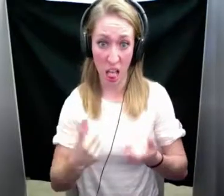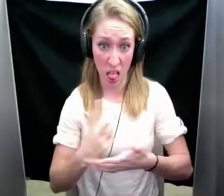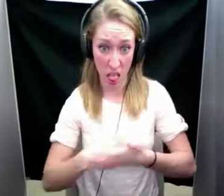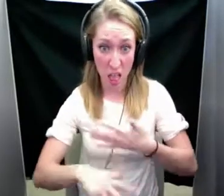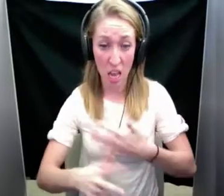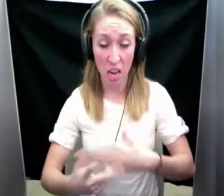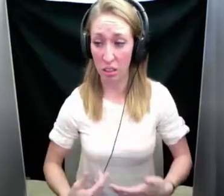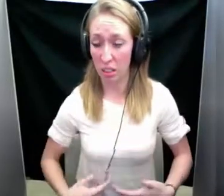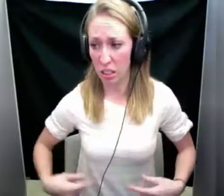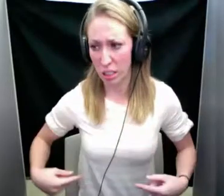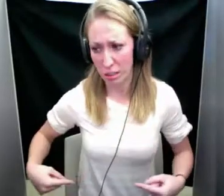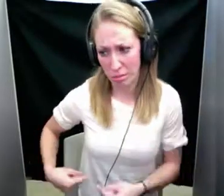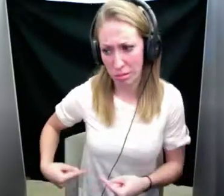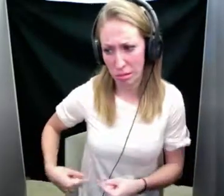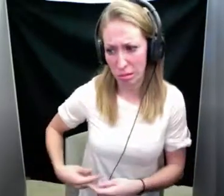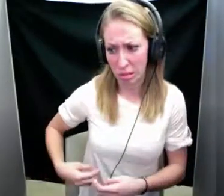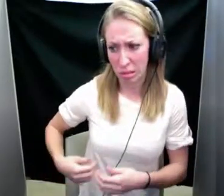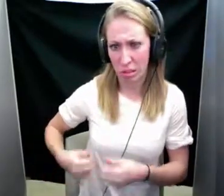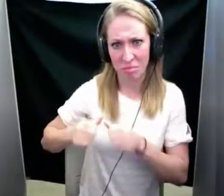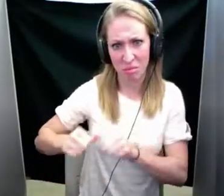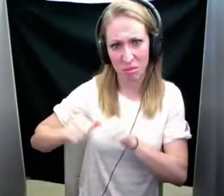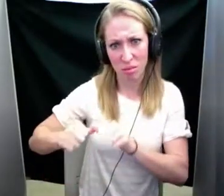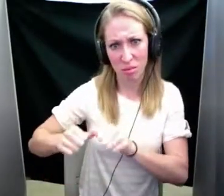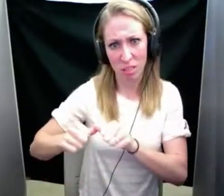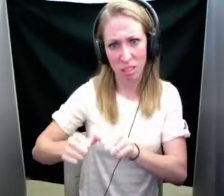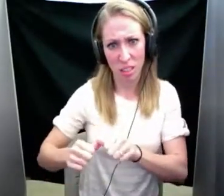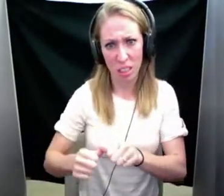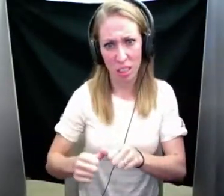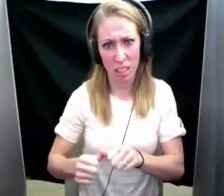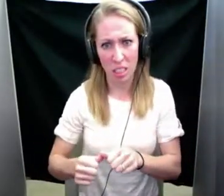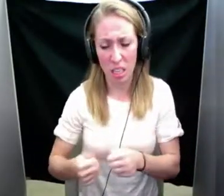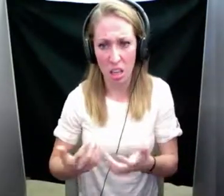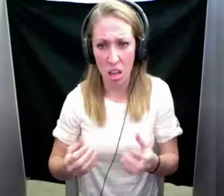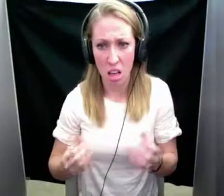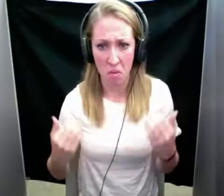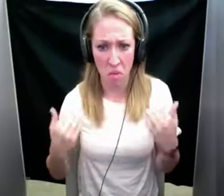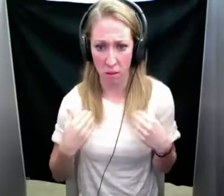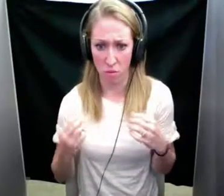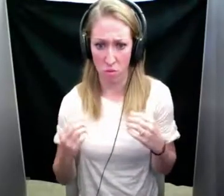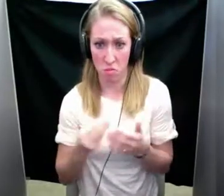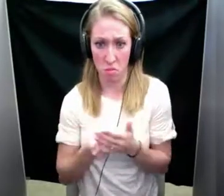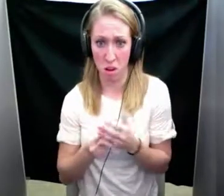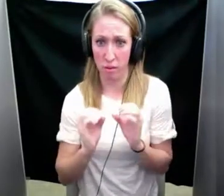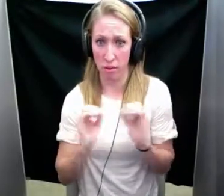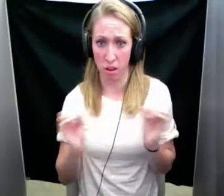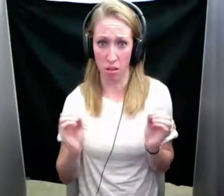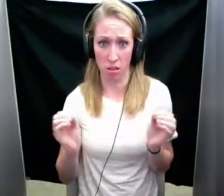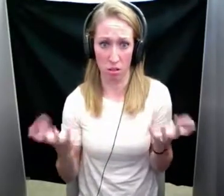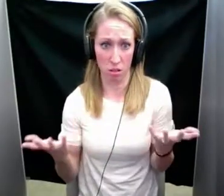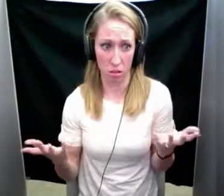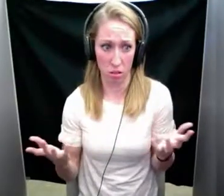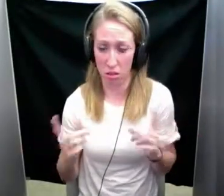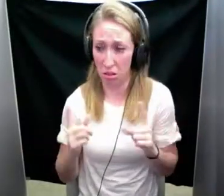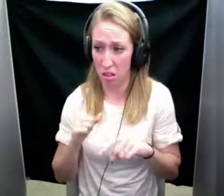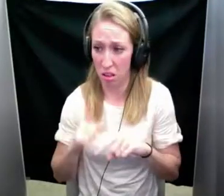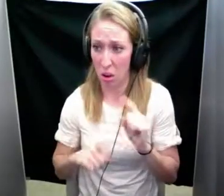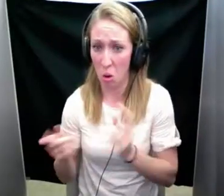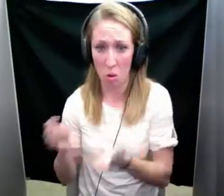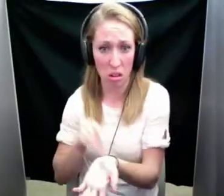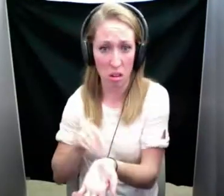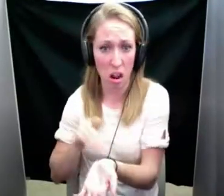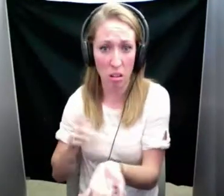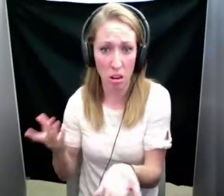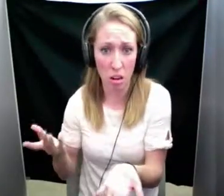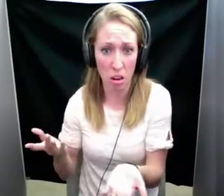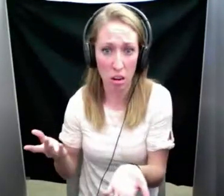almost out of food, and there weren't any banks or Social Security or social services to help anybody in those days. So, either he